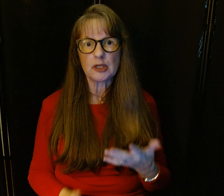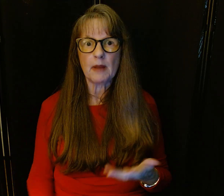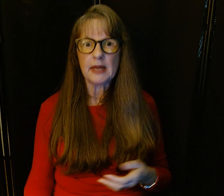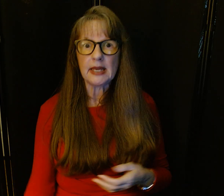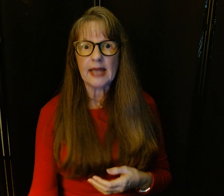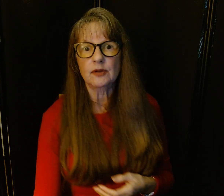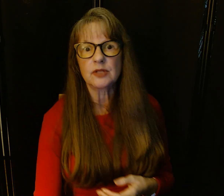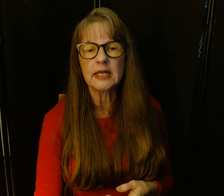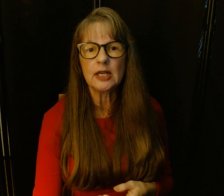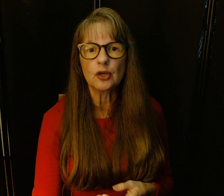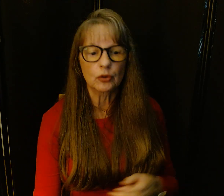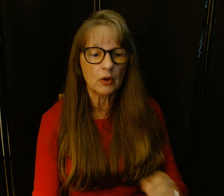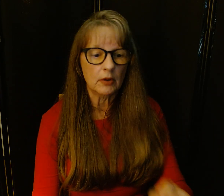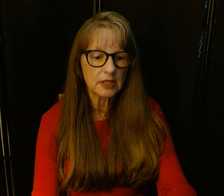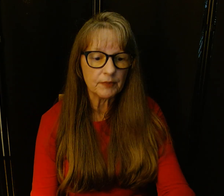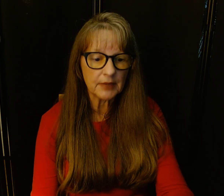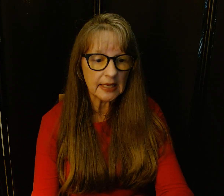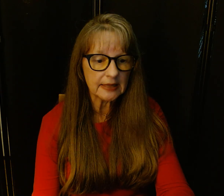maybe in counseling or something like that.